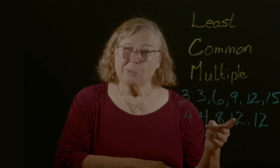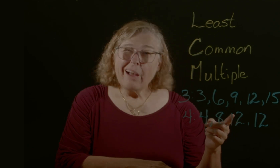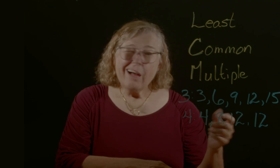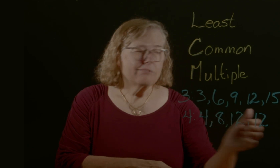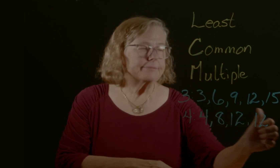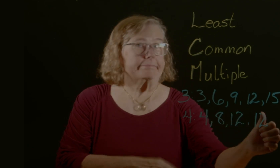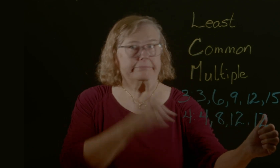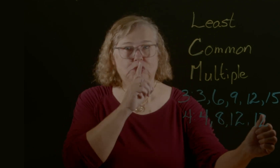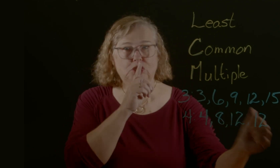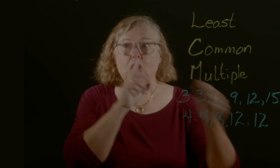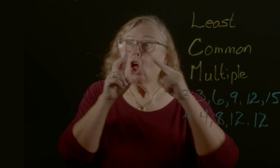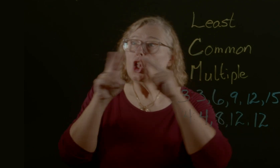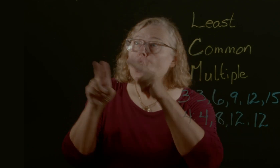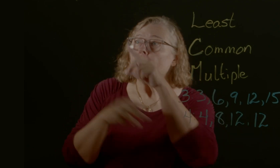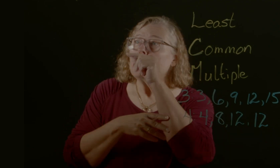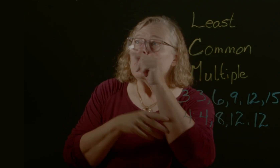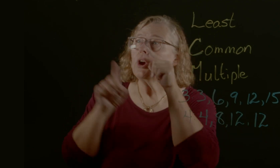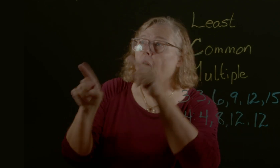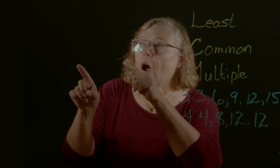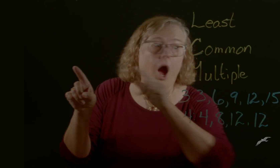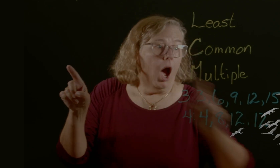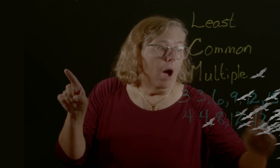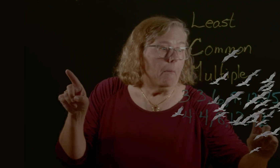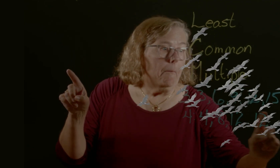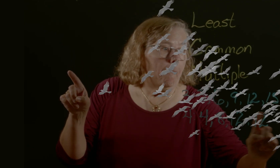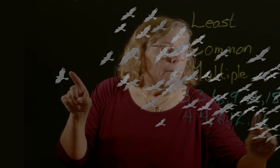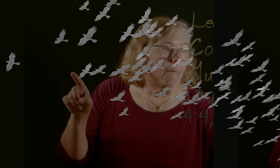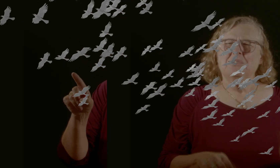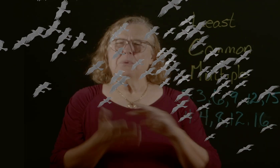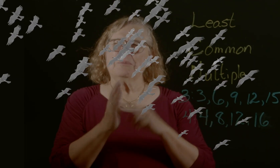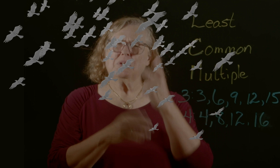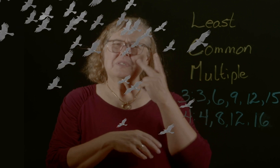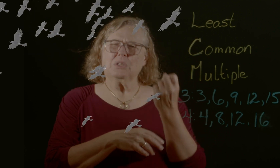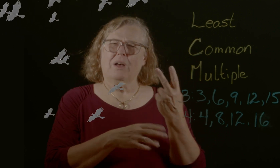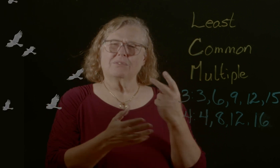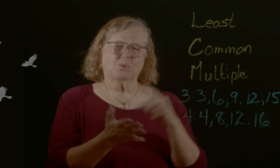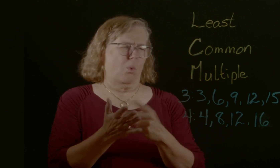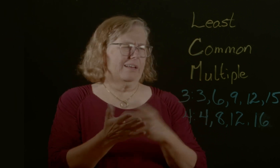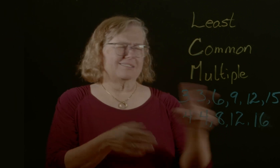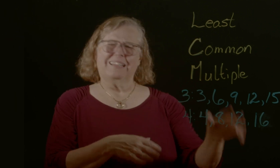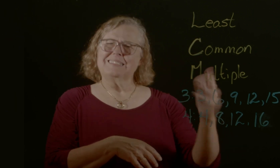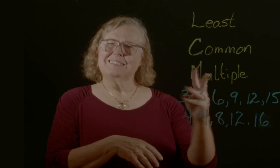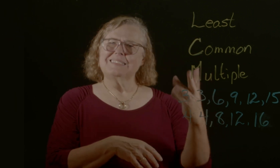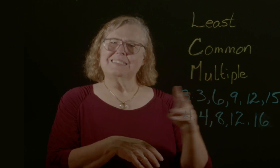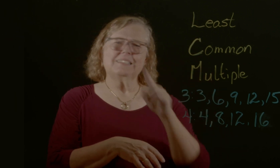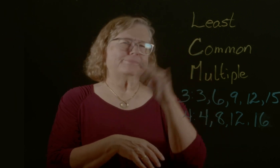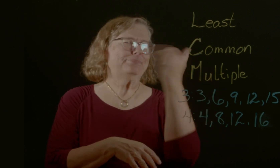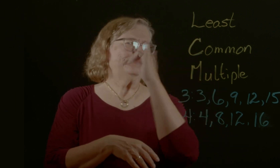12? Shh. Hey, look, there's a bird over there. Look over there. What do you mean you saw 12? That's not a 12. That's 16. You're so silly.